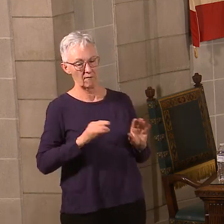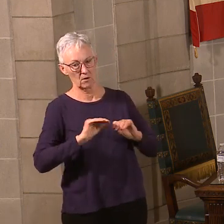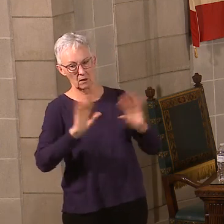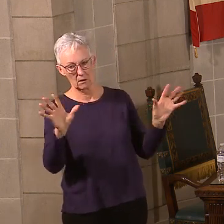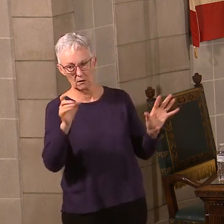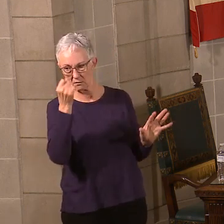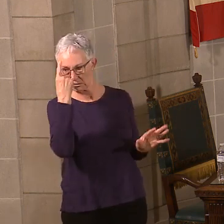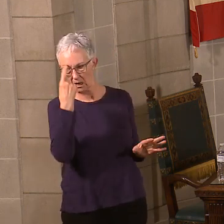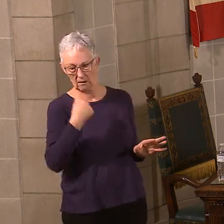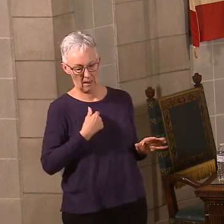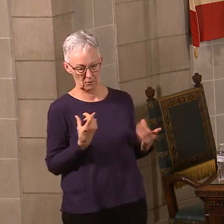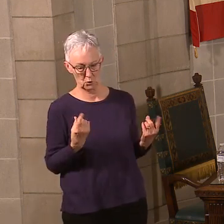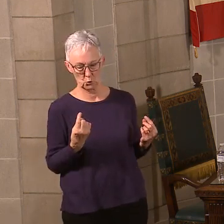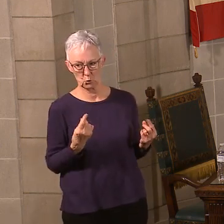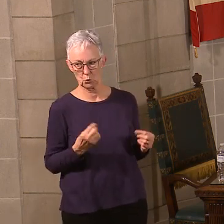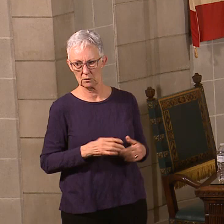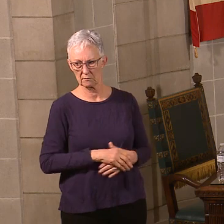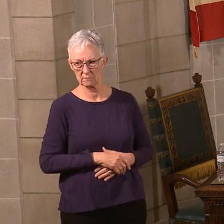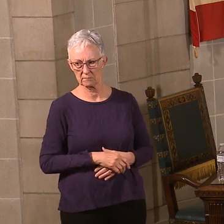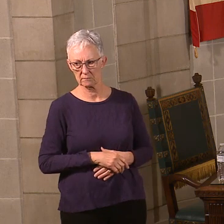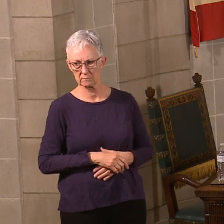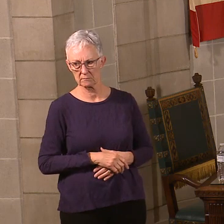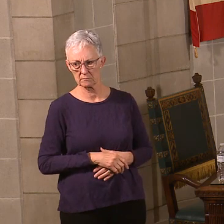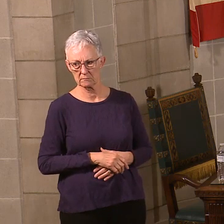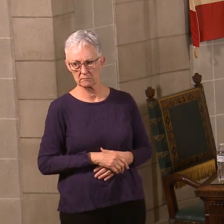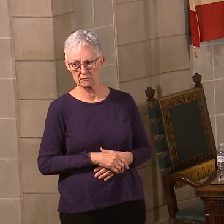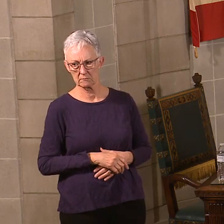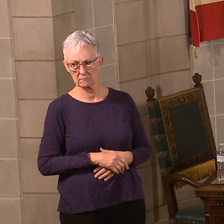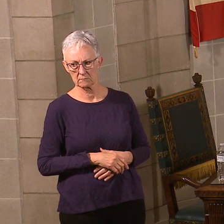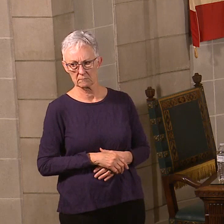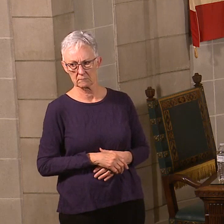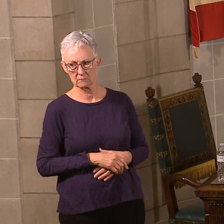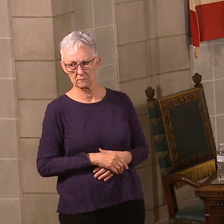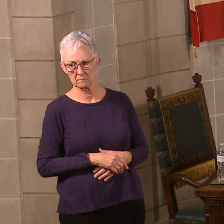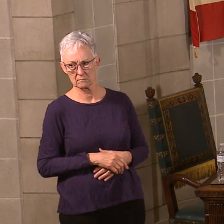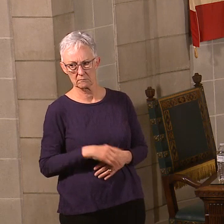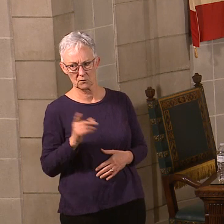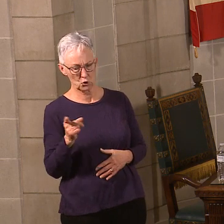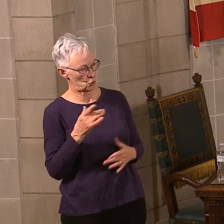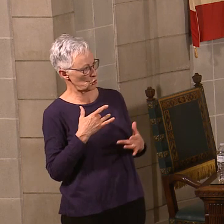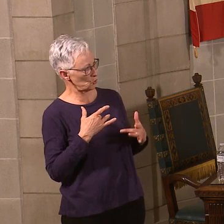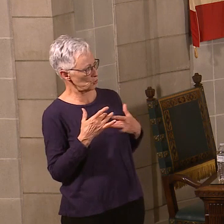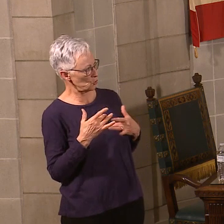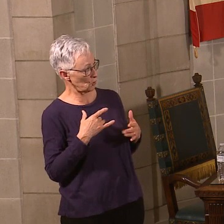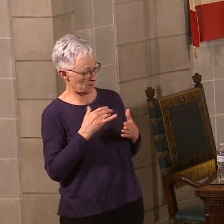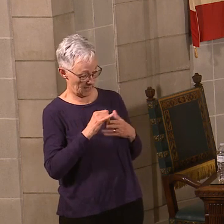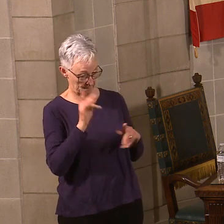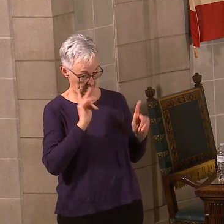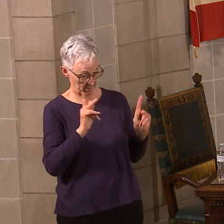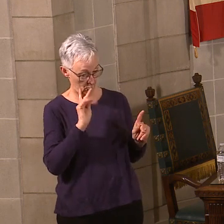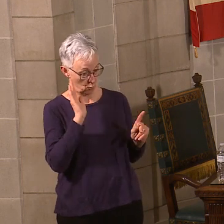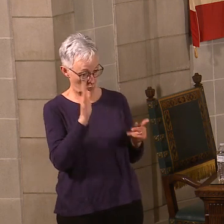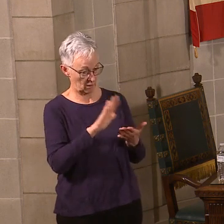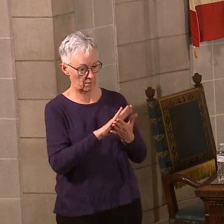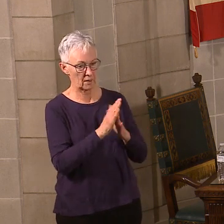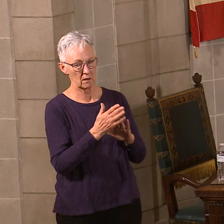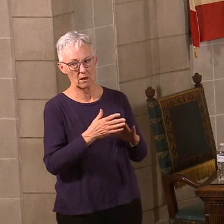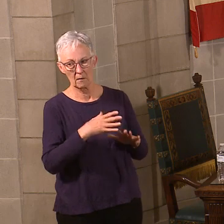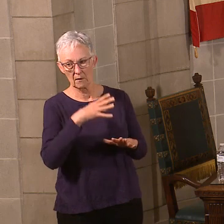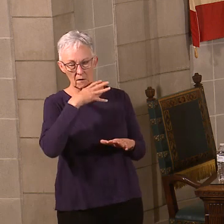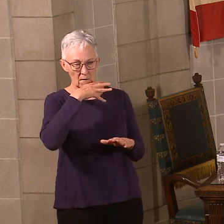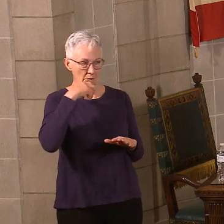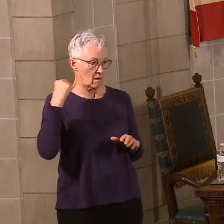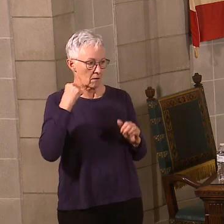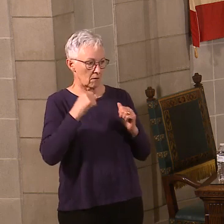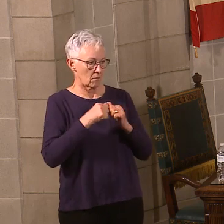the expectations going forward would be. Your big concern in doing that was that people would then get lackadaisical. Is that still a concern that the state will have that problem? Yeah, it